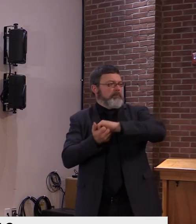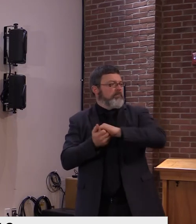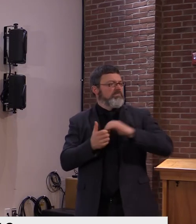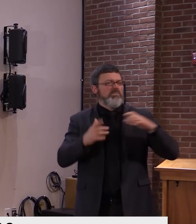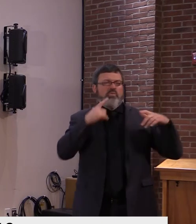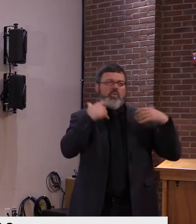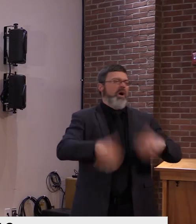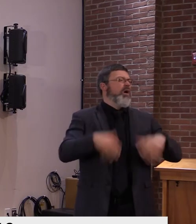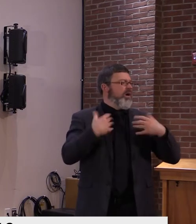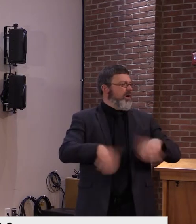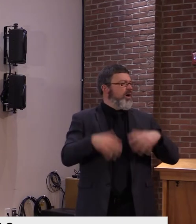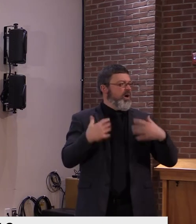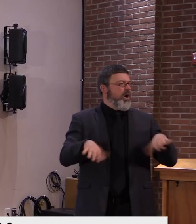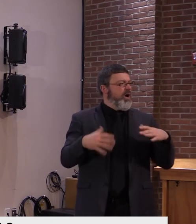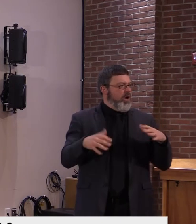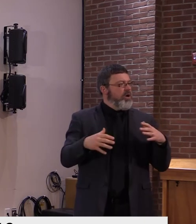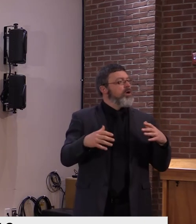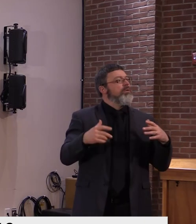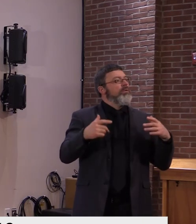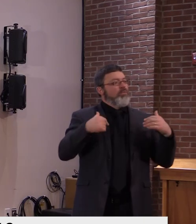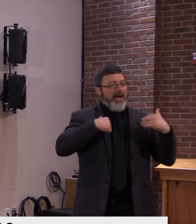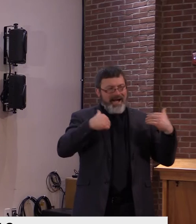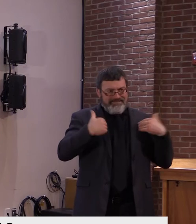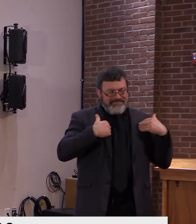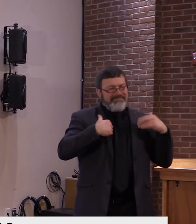actually posted on our website at